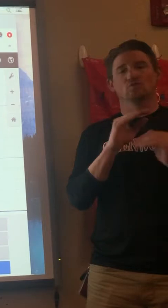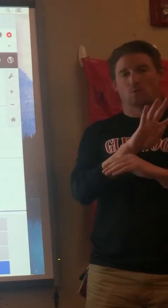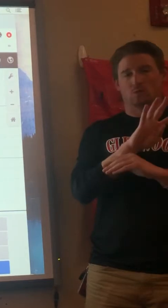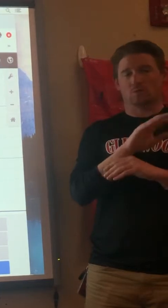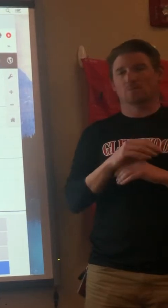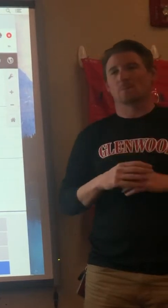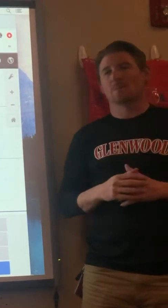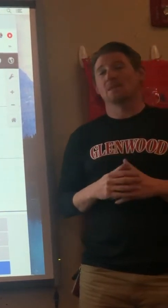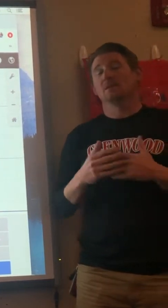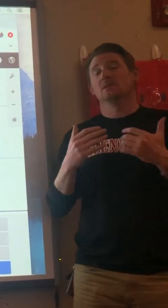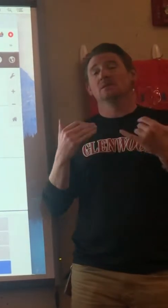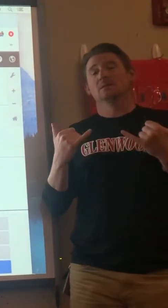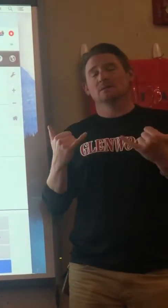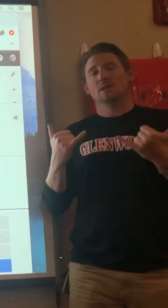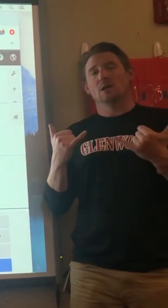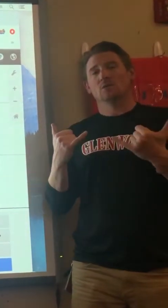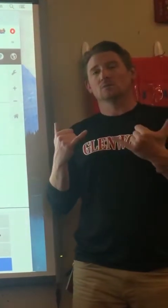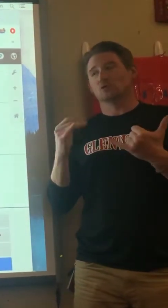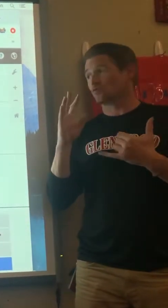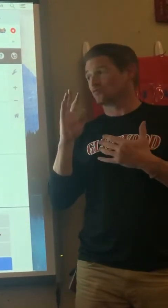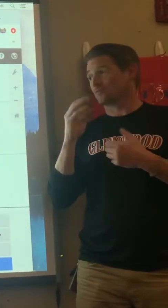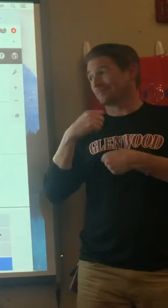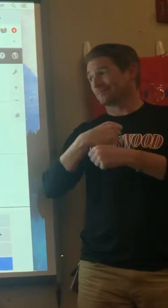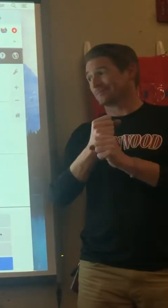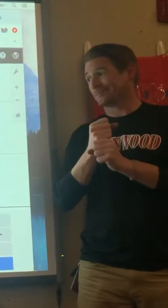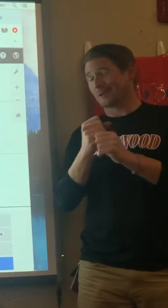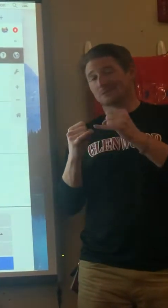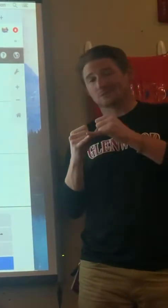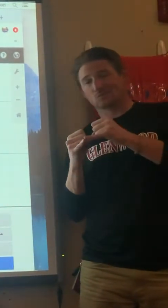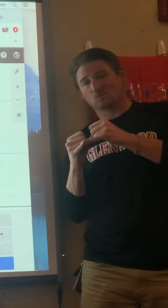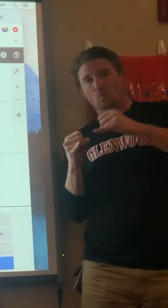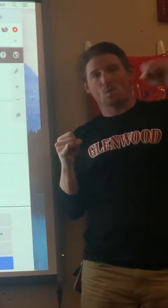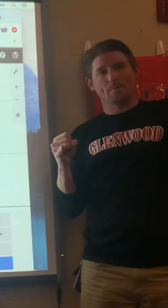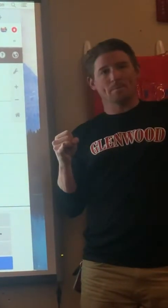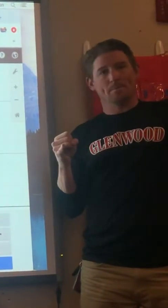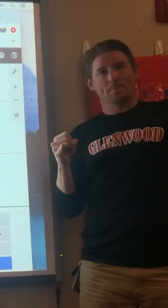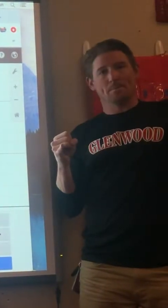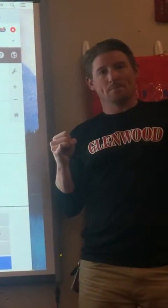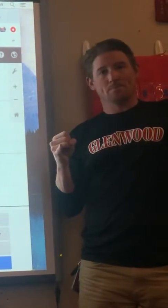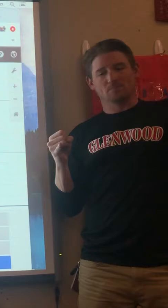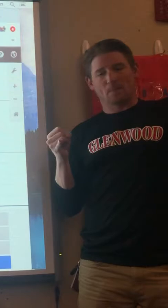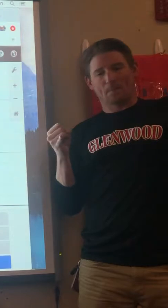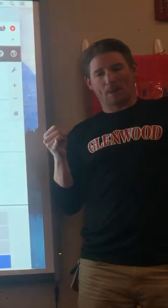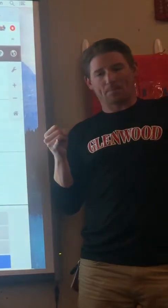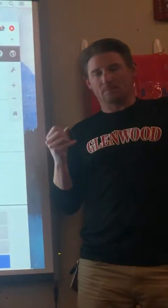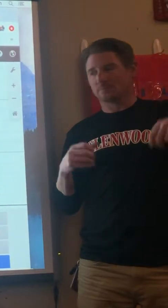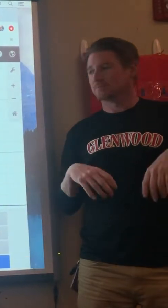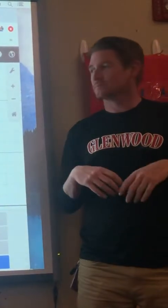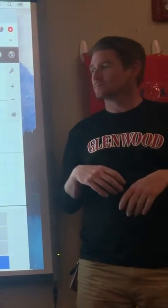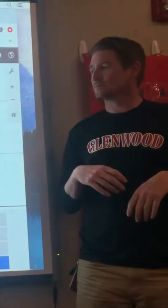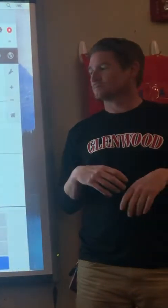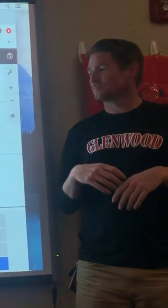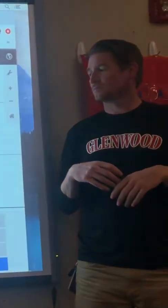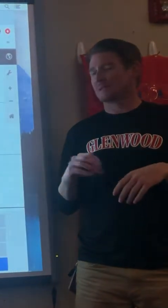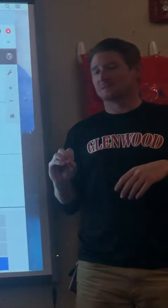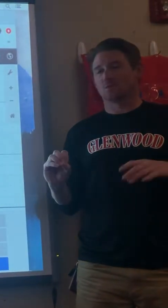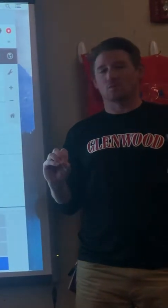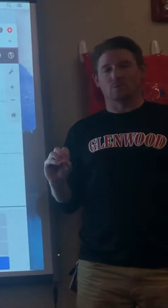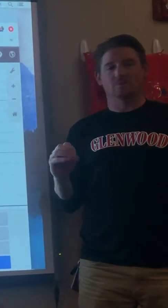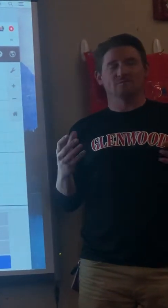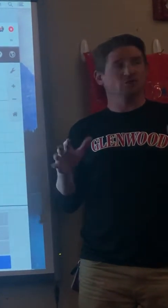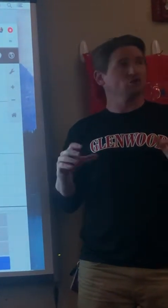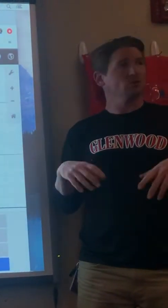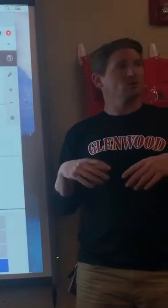4. And so now that created this segment that just goes from 0 to 4. You guys with me? Okay. Now maybe I want to